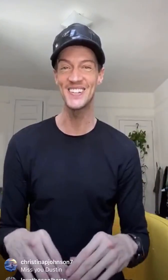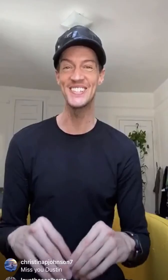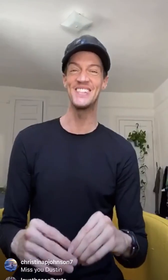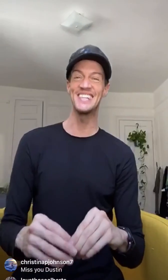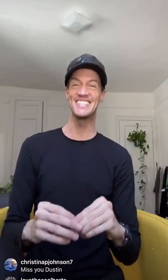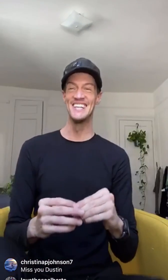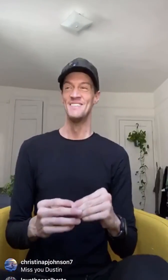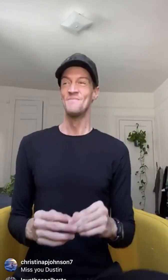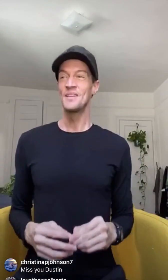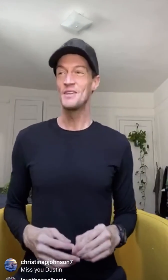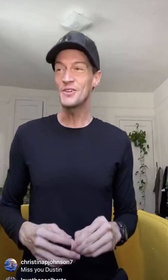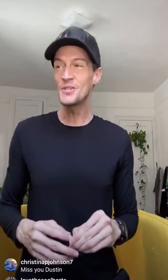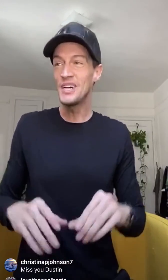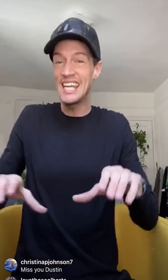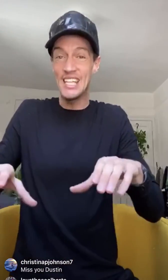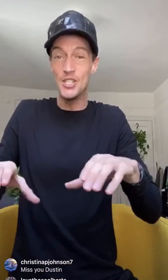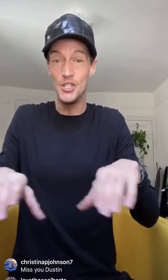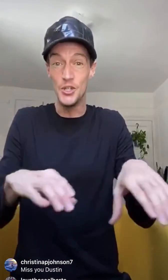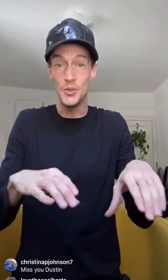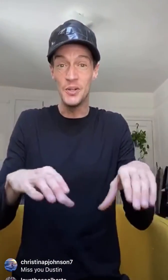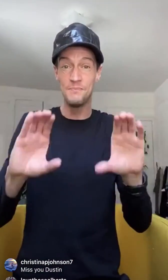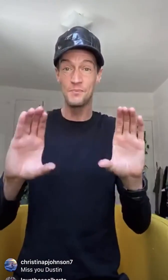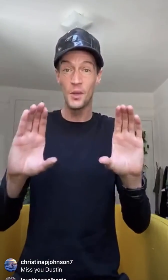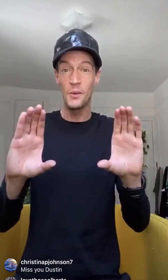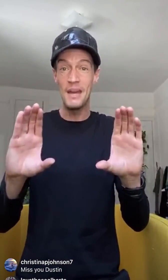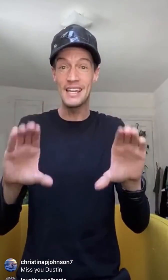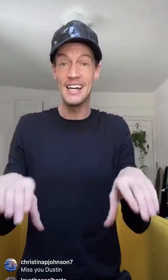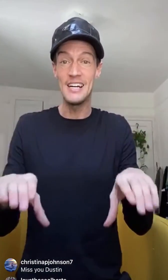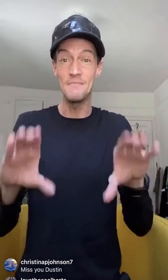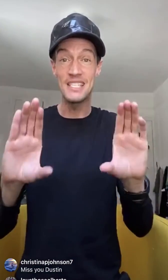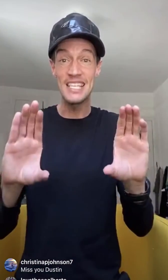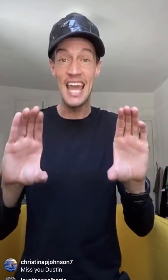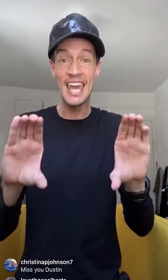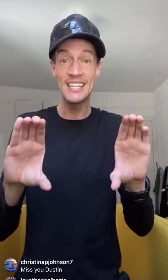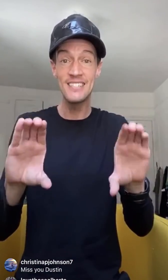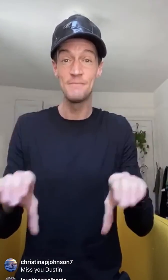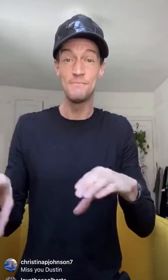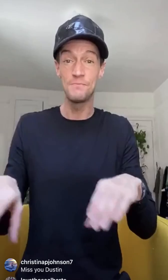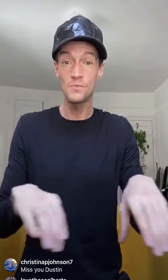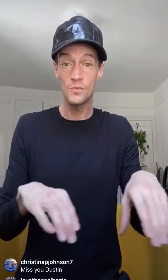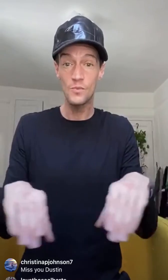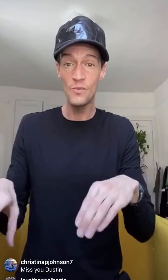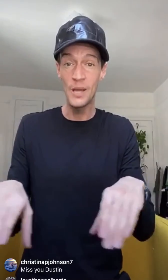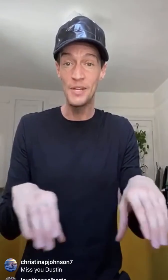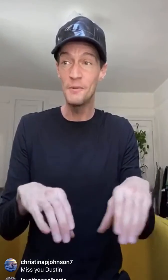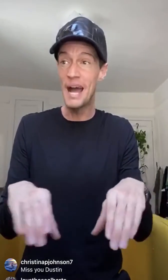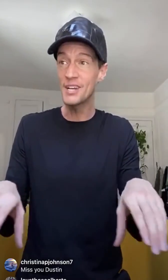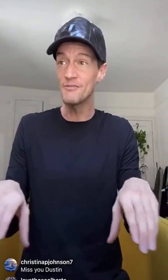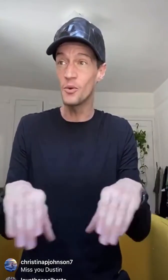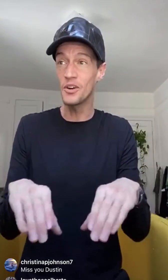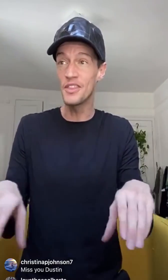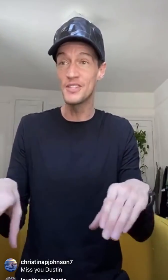these action words are so easy to form sentences with. So if you can really learn these action words, you'll find that your